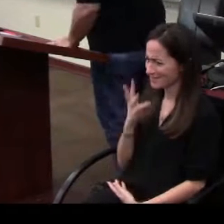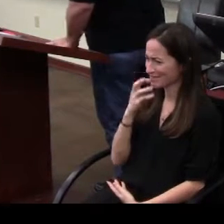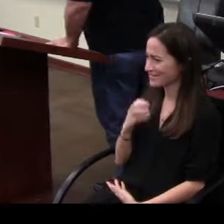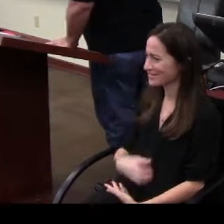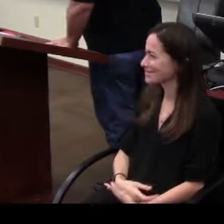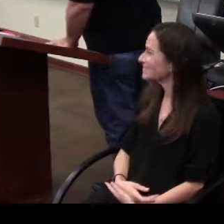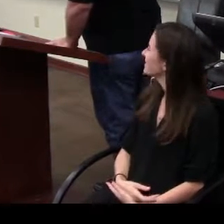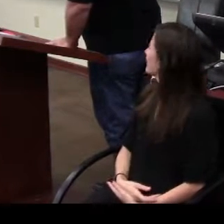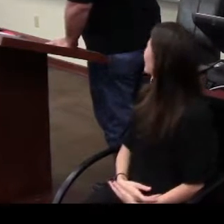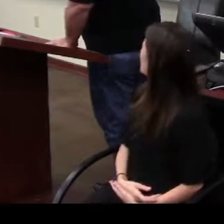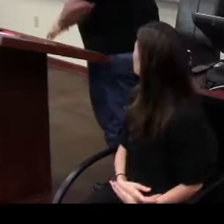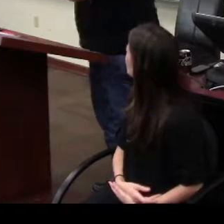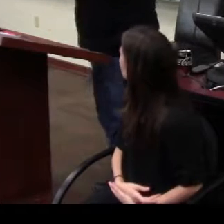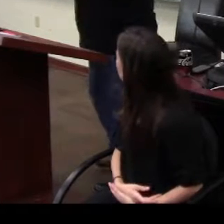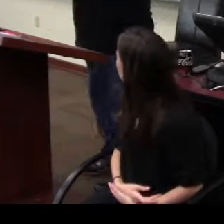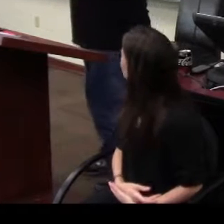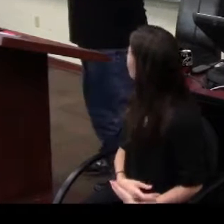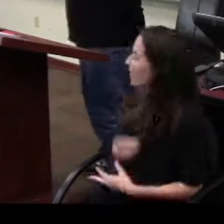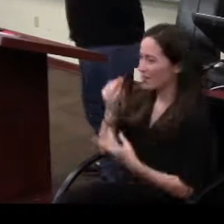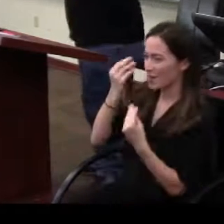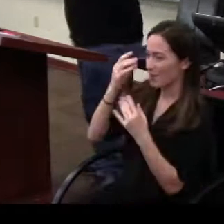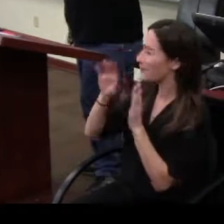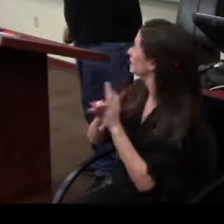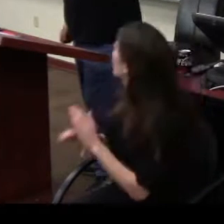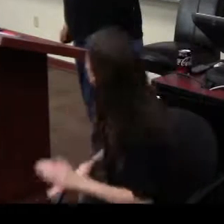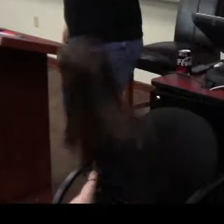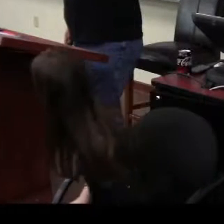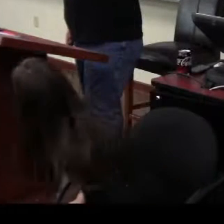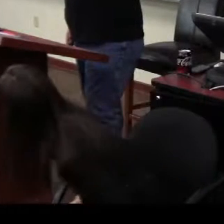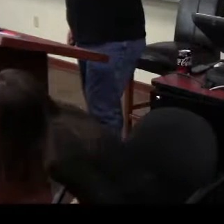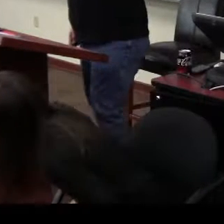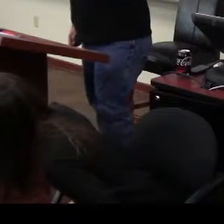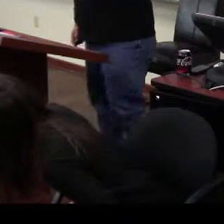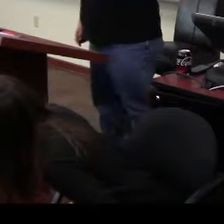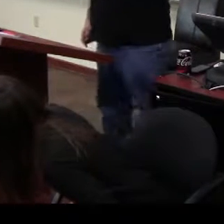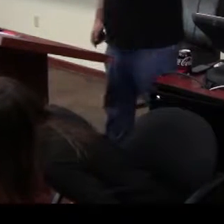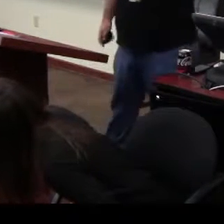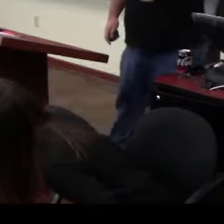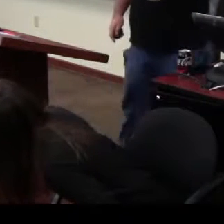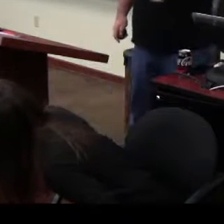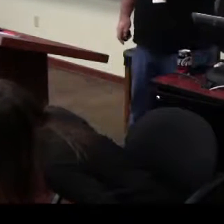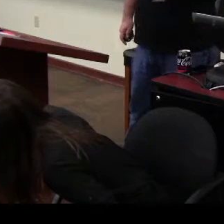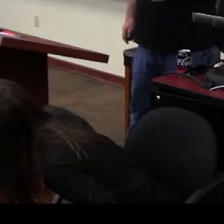fact. Think about this picture for a second. All right.